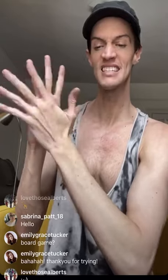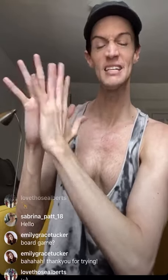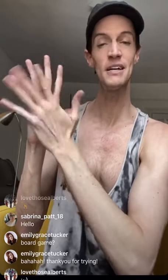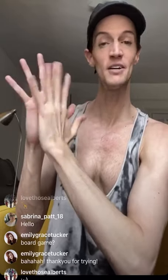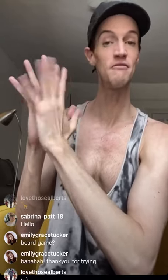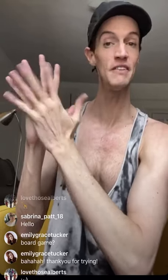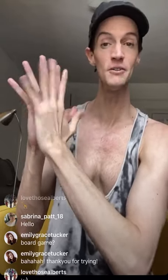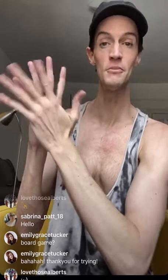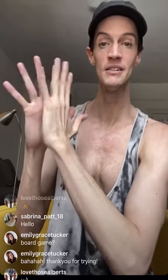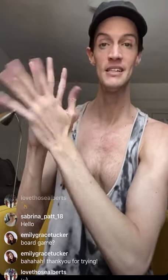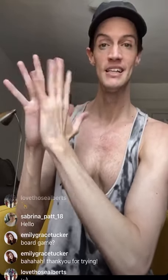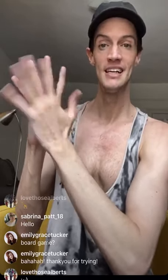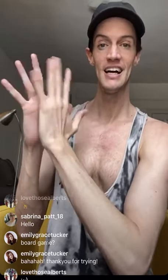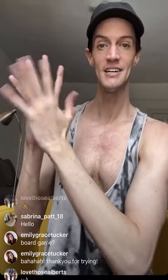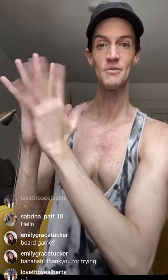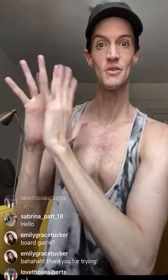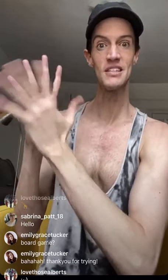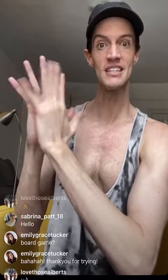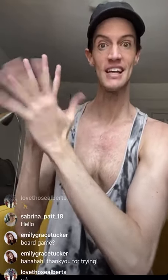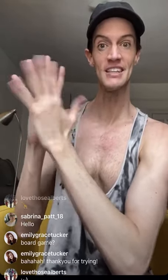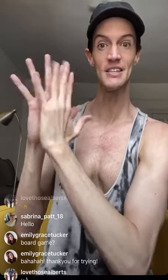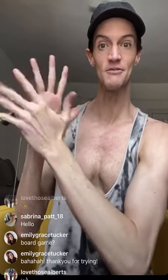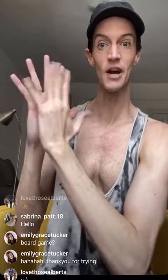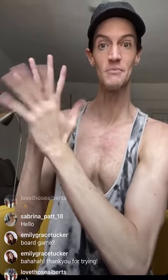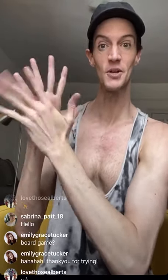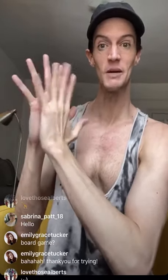Cinema, film. So this is like the frames going by.